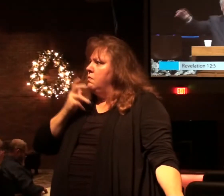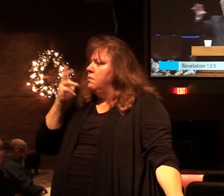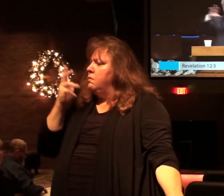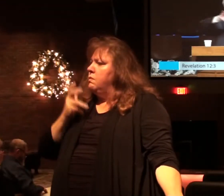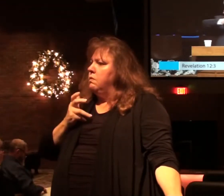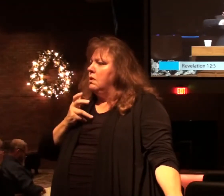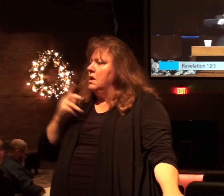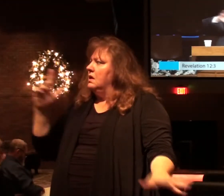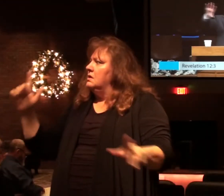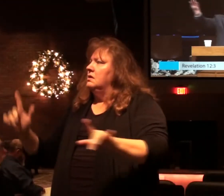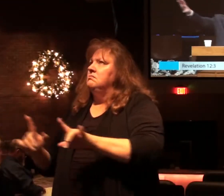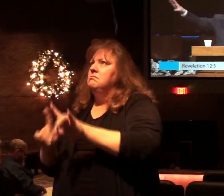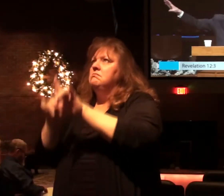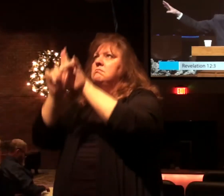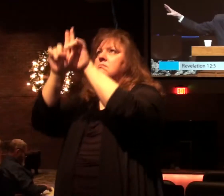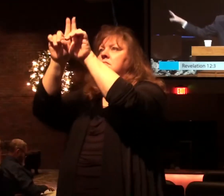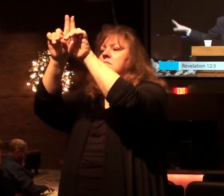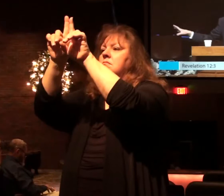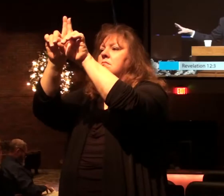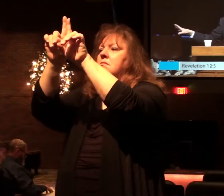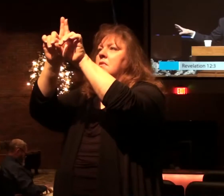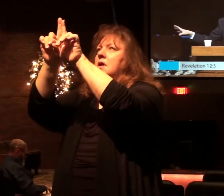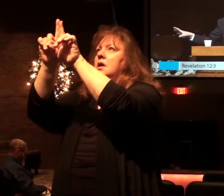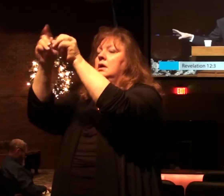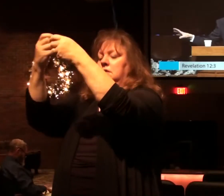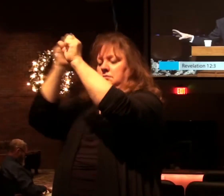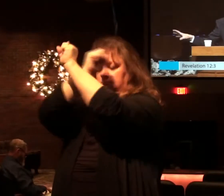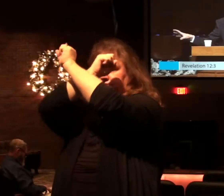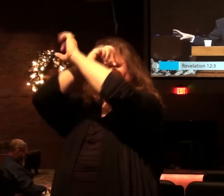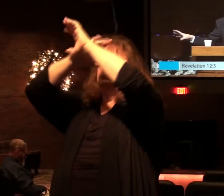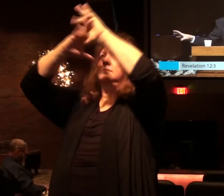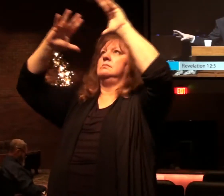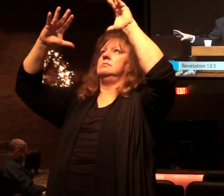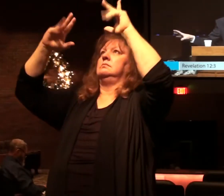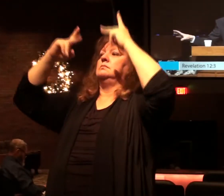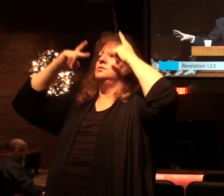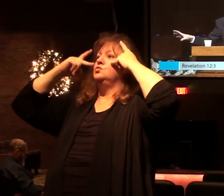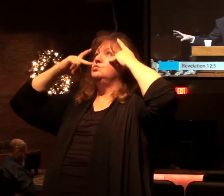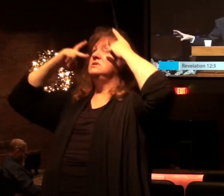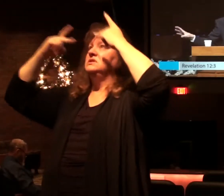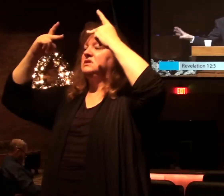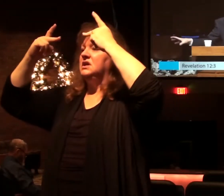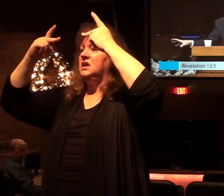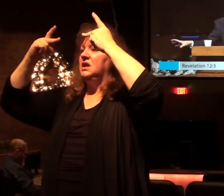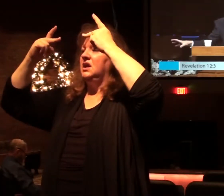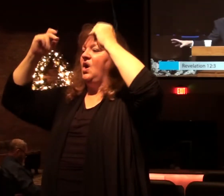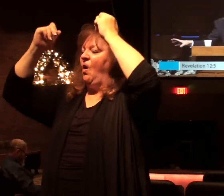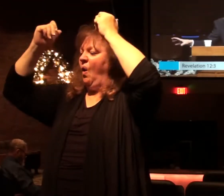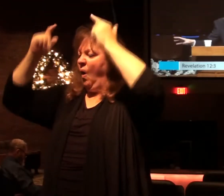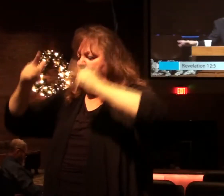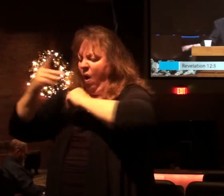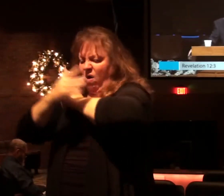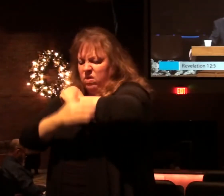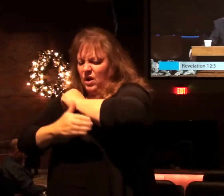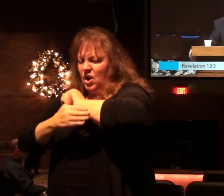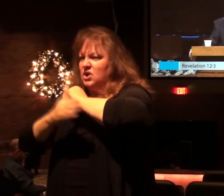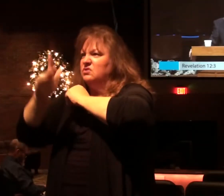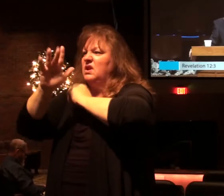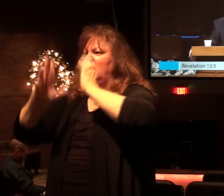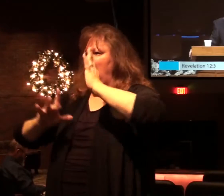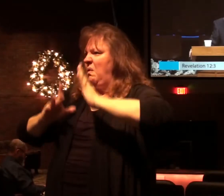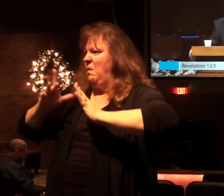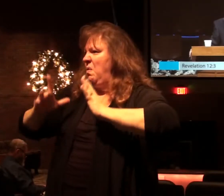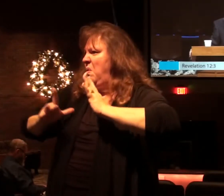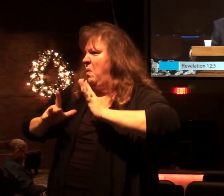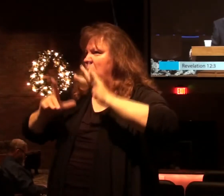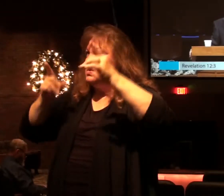They take him up and is able to display for him the kingdoms of the world and their glory.